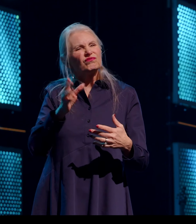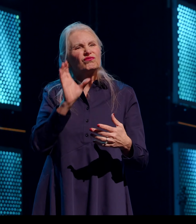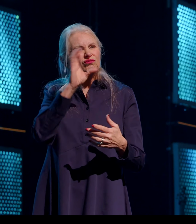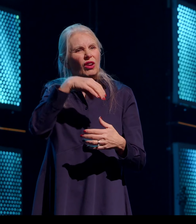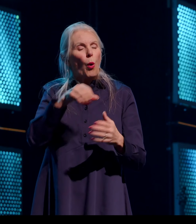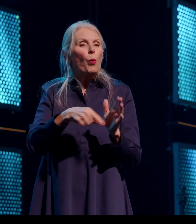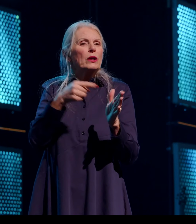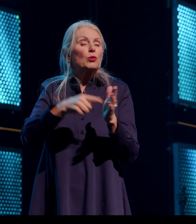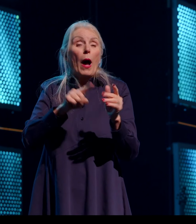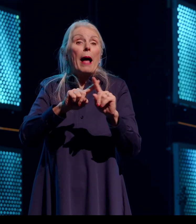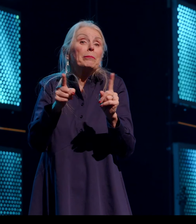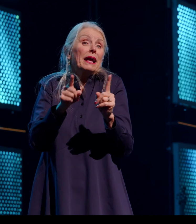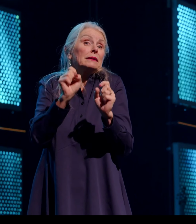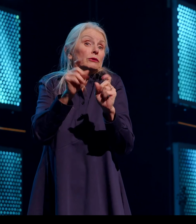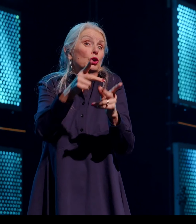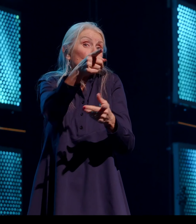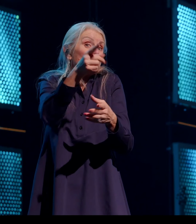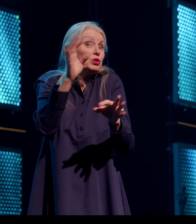to have a kid. We're glad that you did.